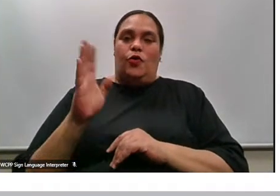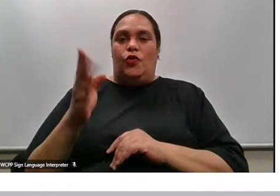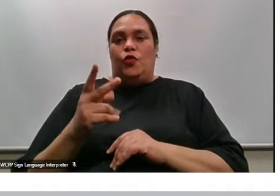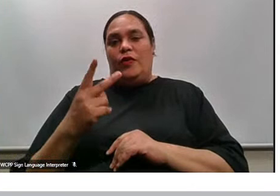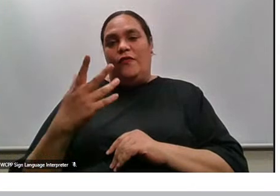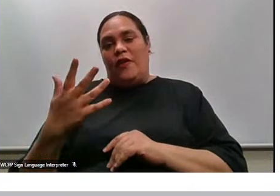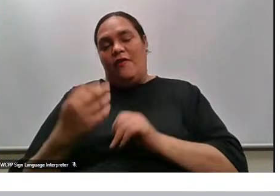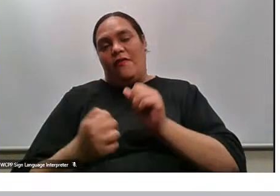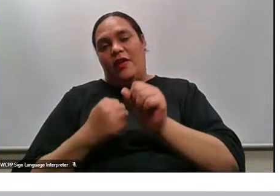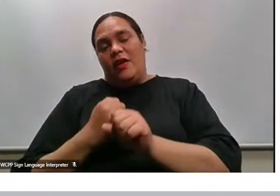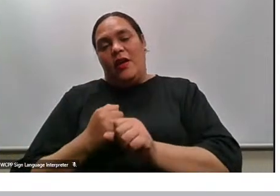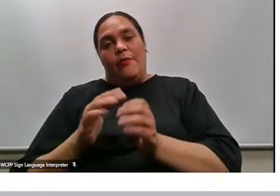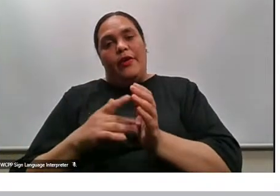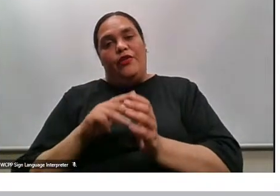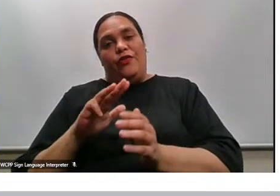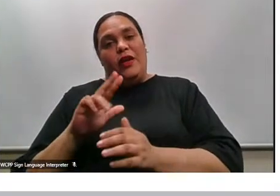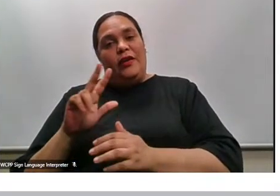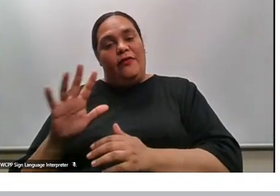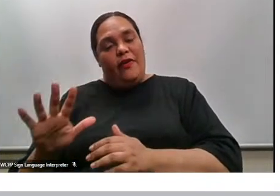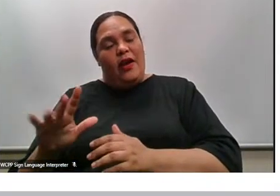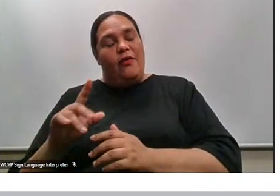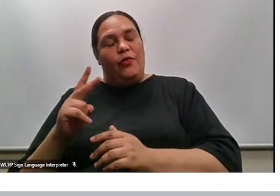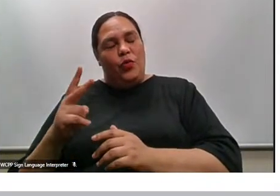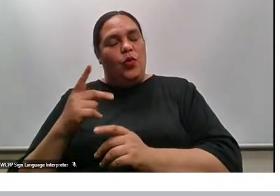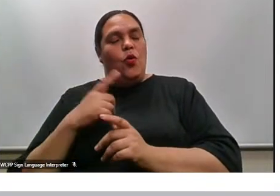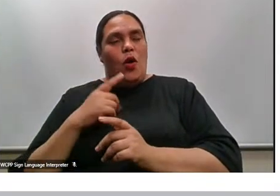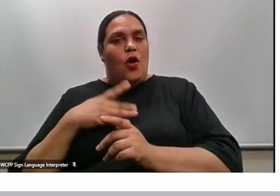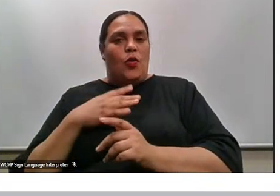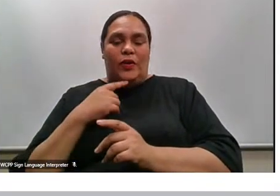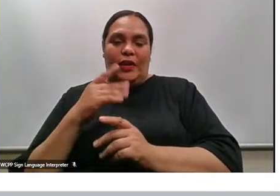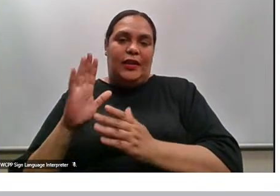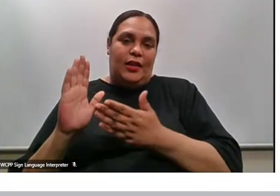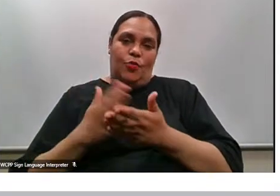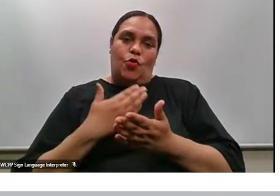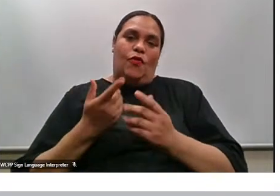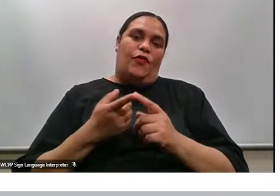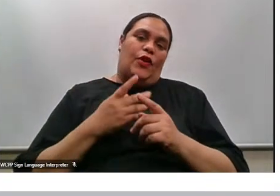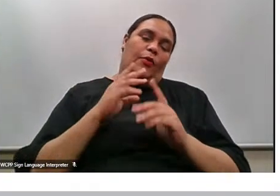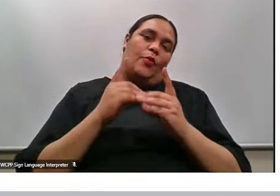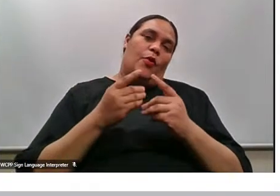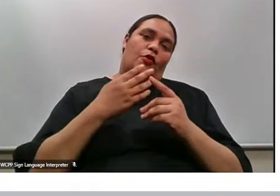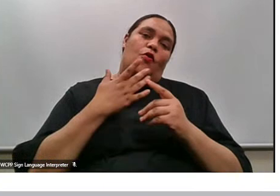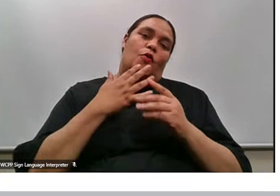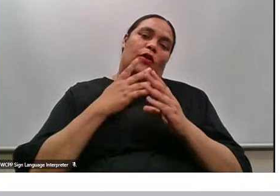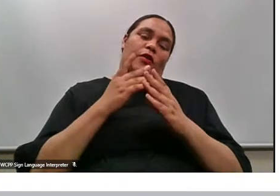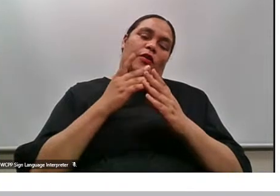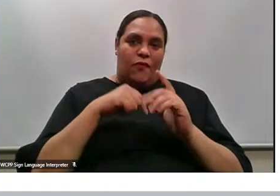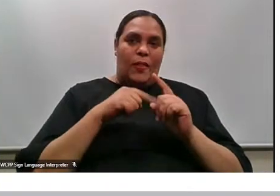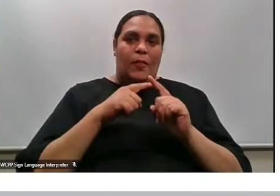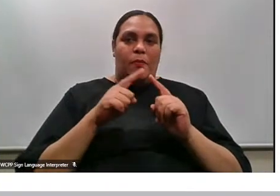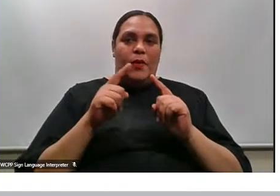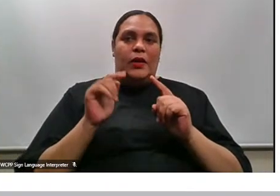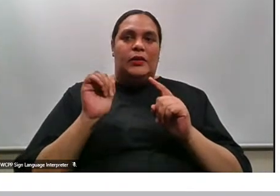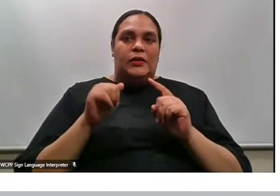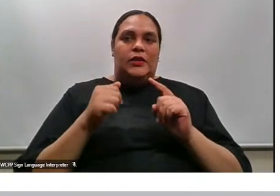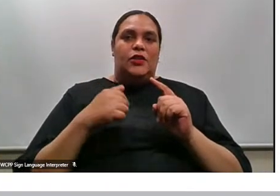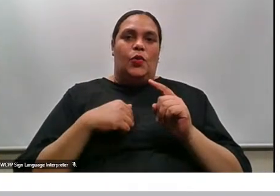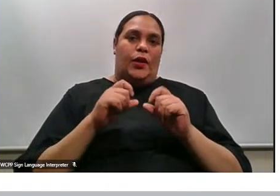page 92, we indicate that it was removed from the department's risk profile. However, we are